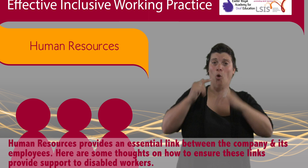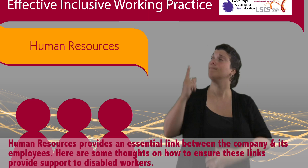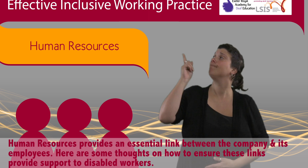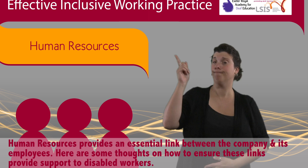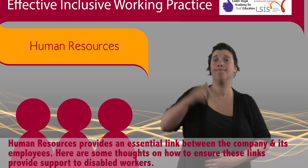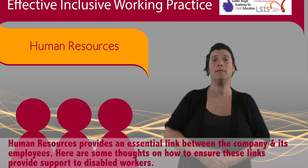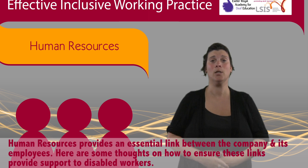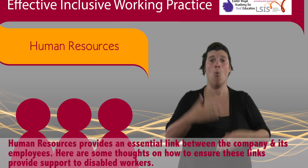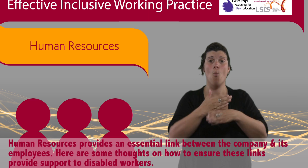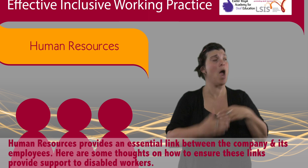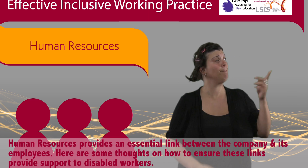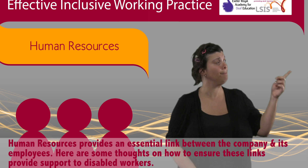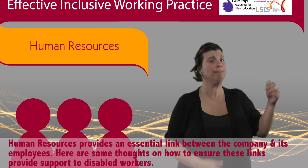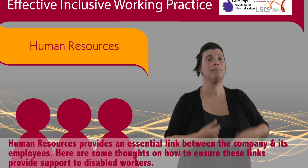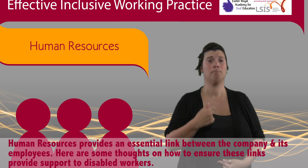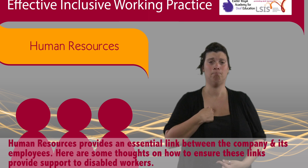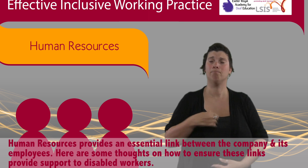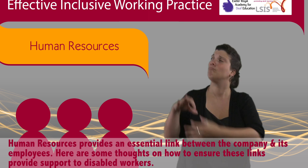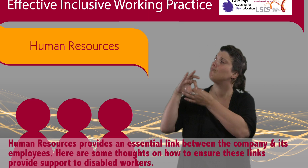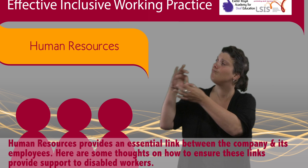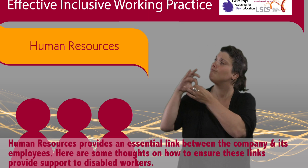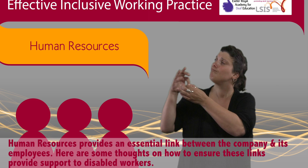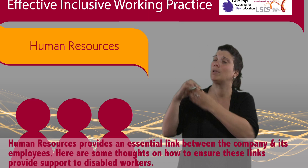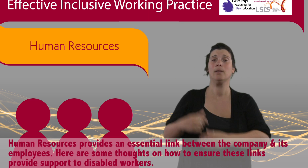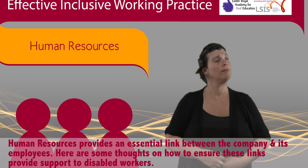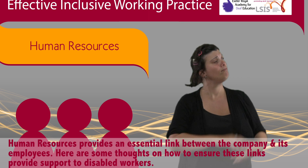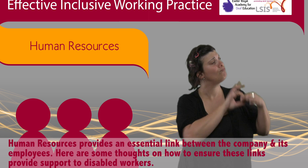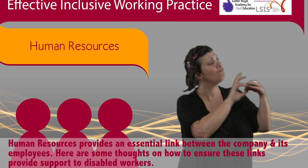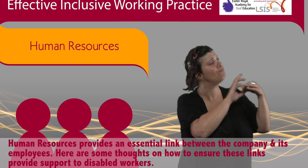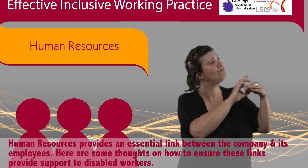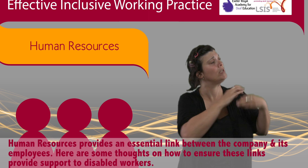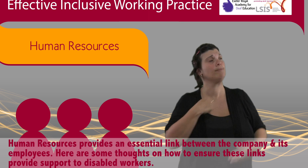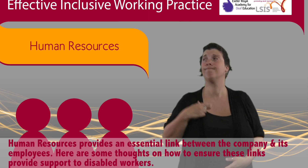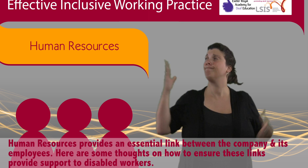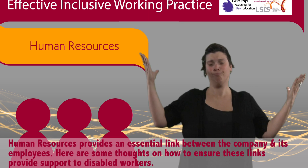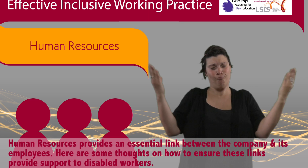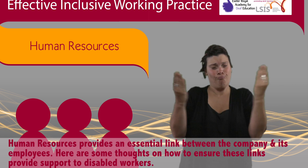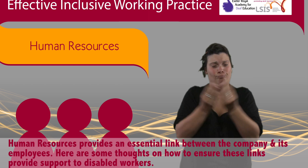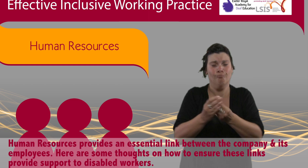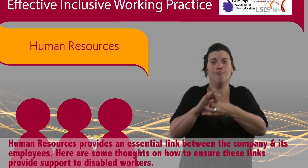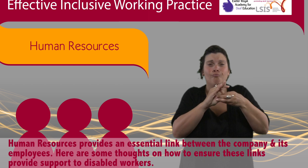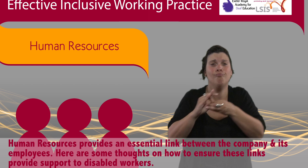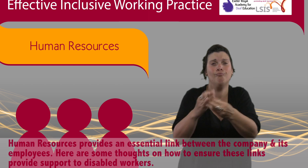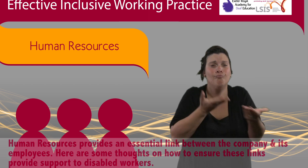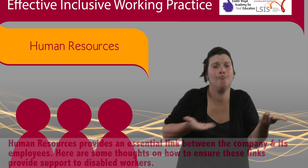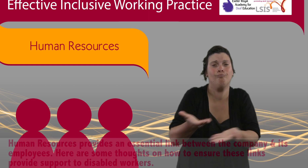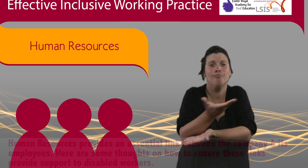its employees. Here are some thoughts on how to ensure these links provide support to disabled workers.